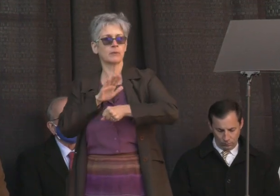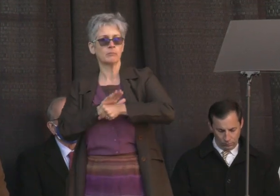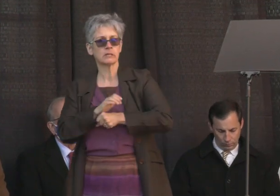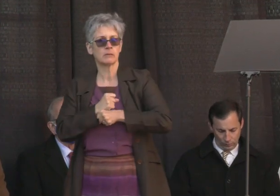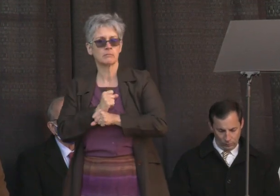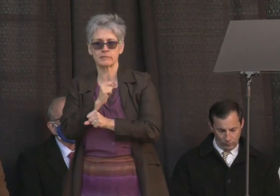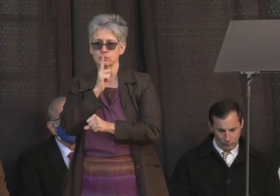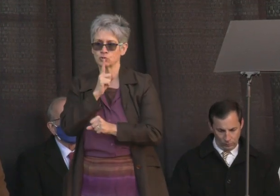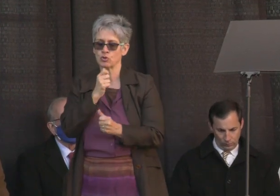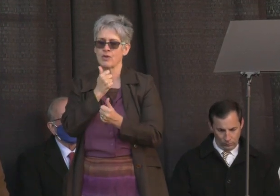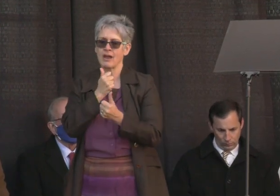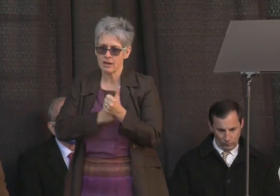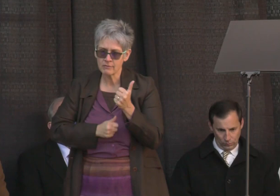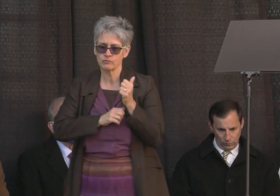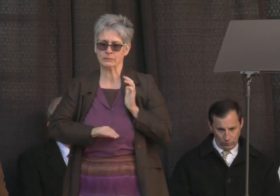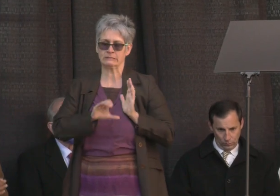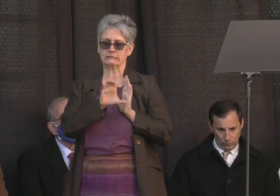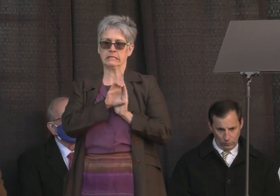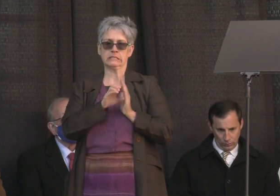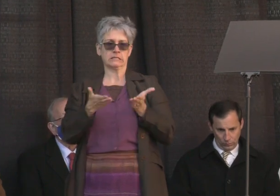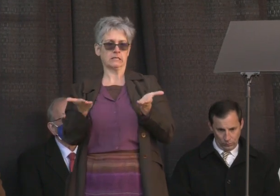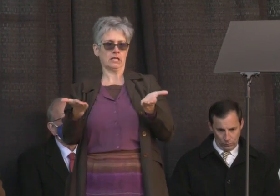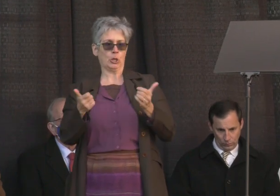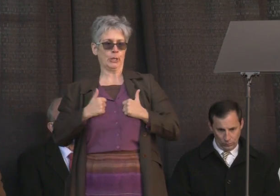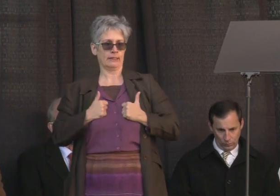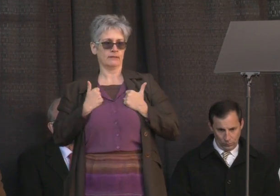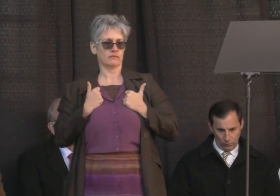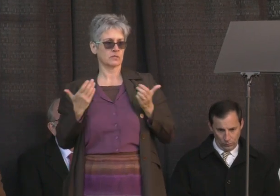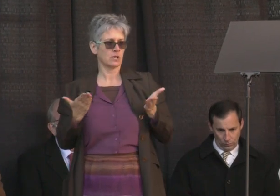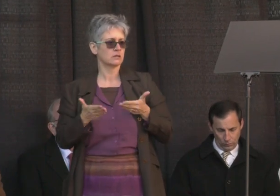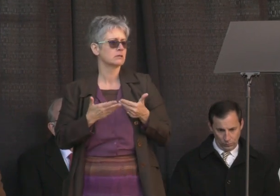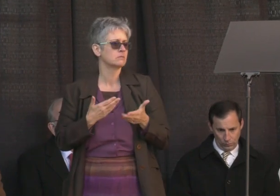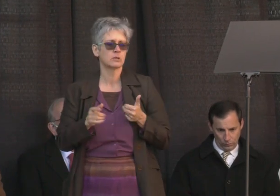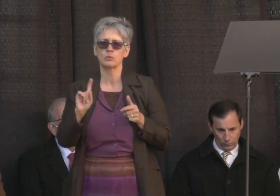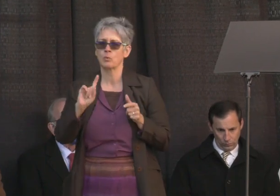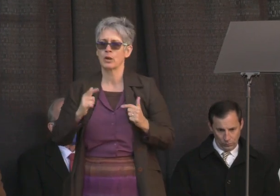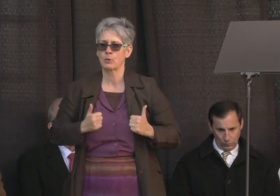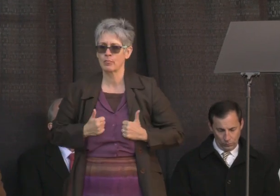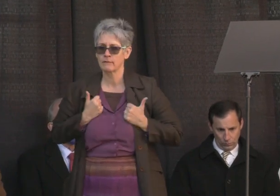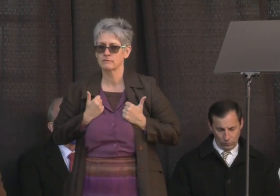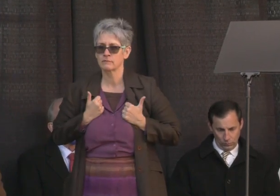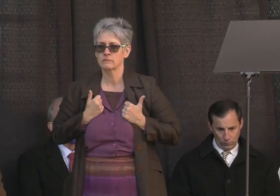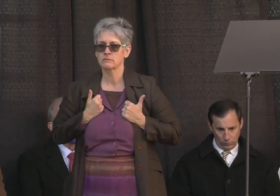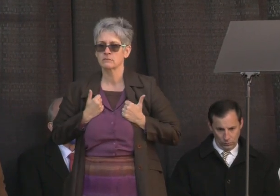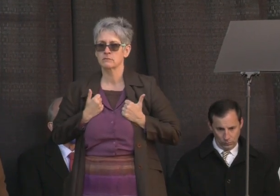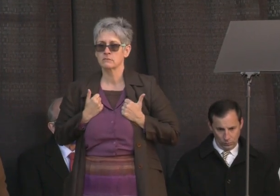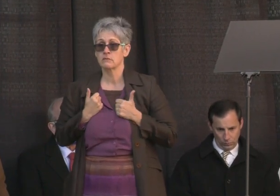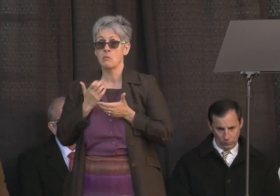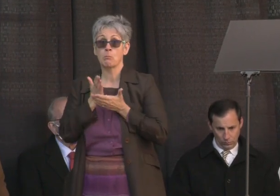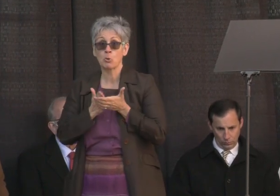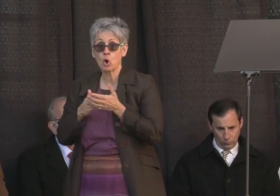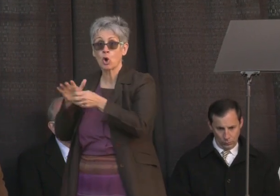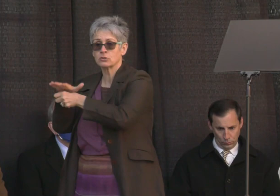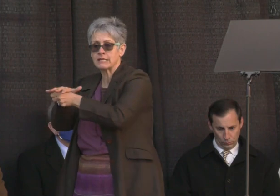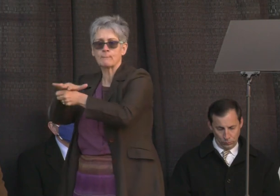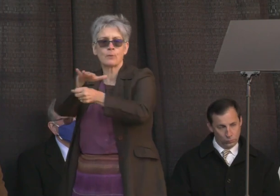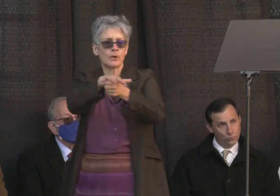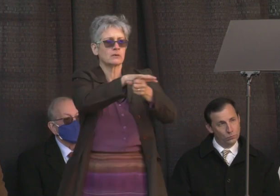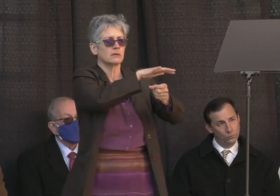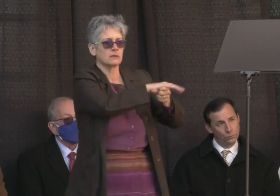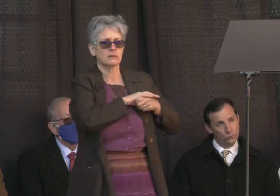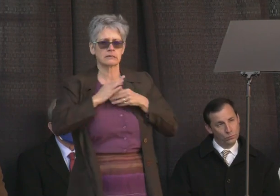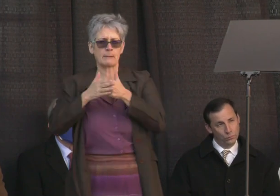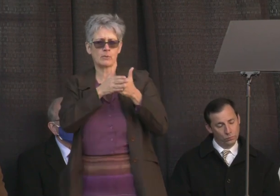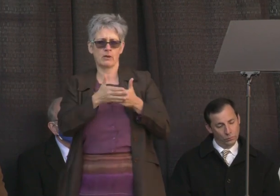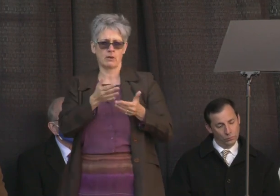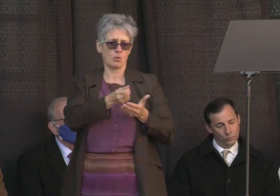that every citizen in the city of Columbia, no matter where you're from, no matter what side of town you live on, no matter how much money